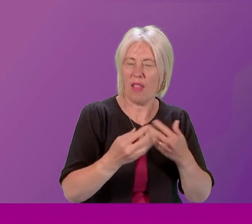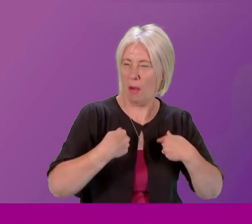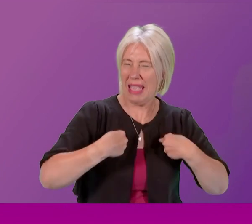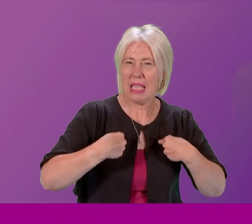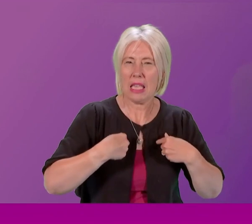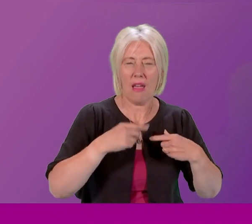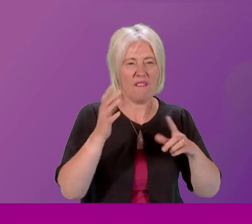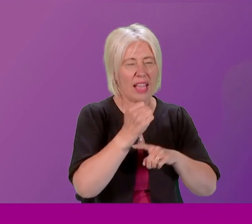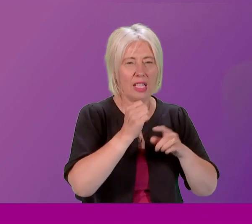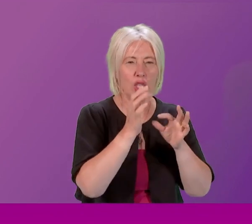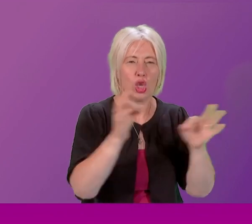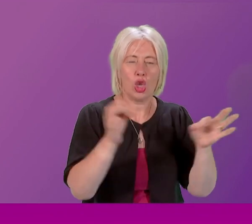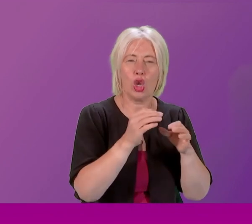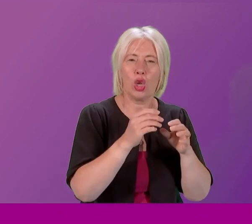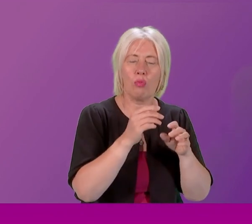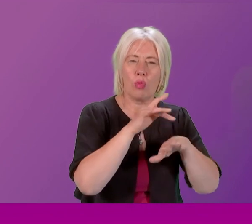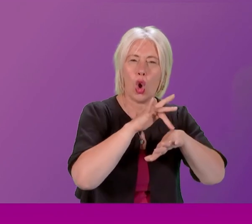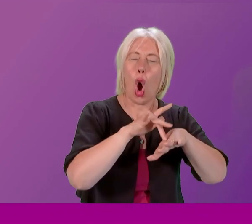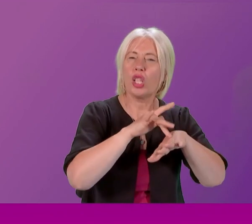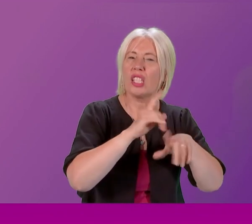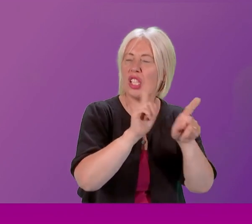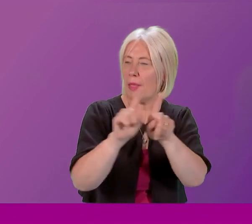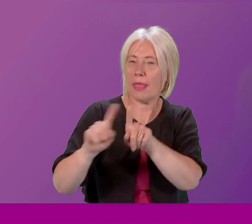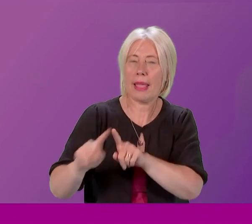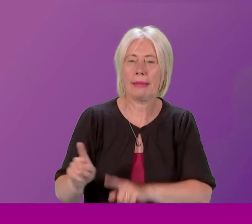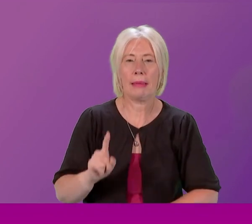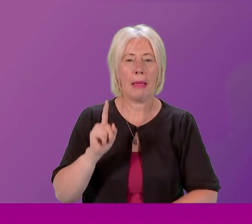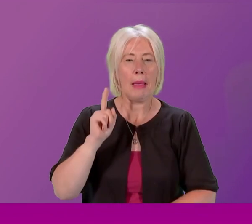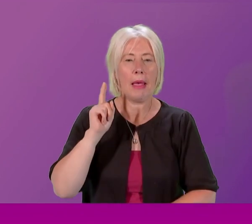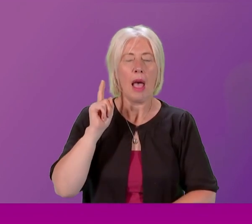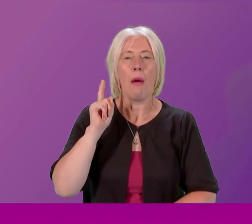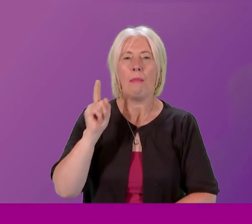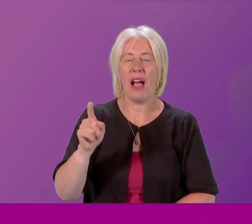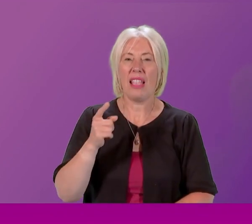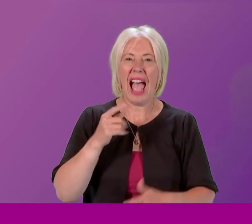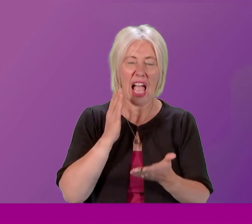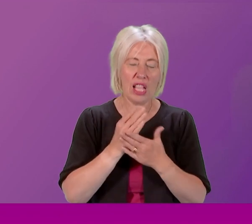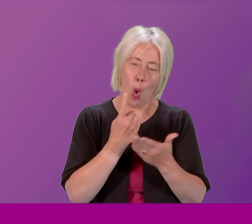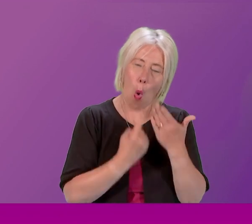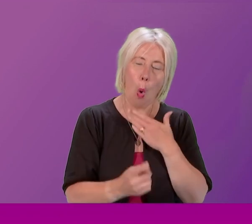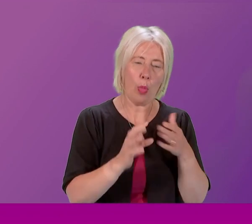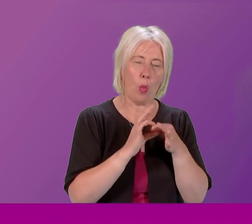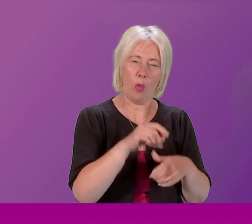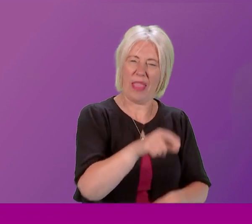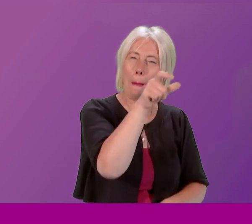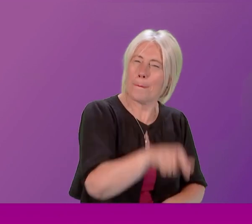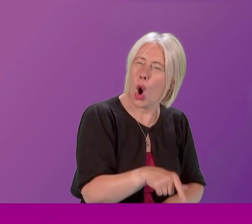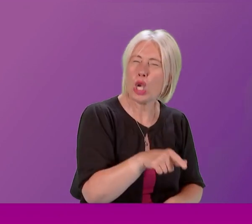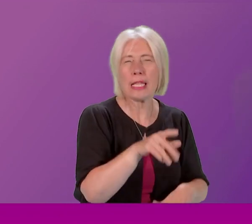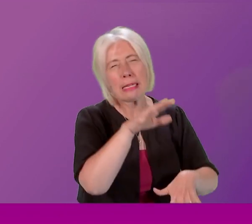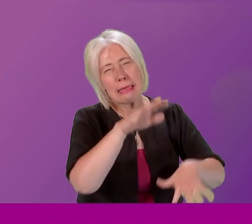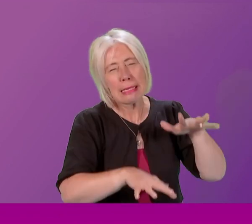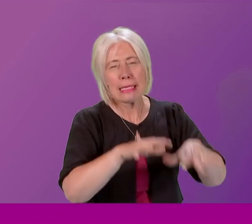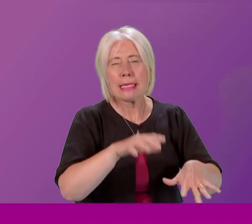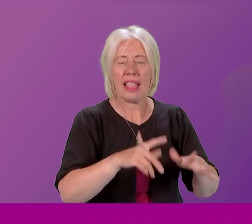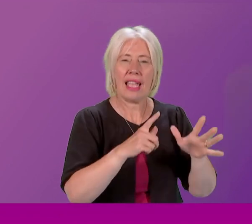for you and so on. And however, you had exclusivity with those agents, and also they, in those